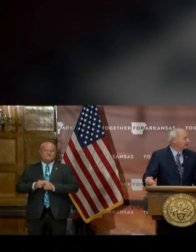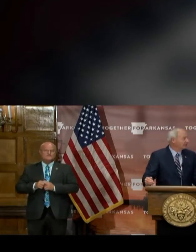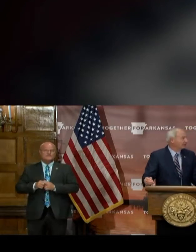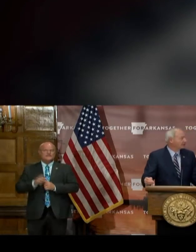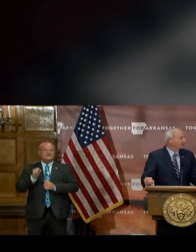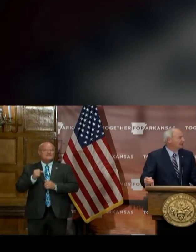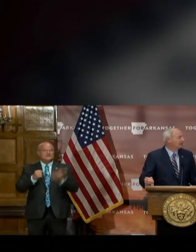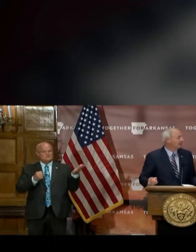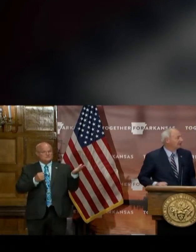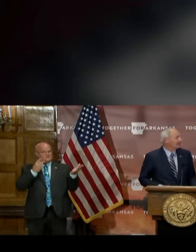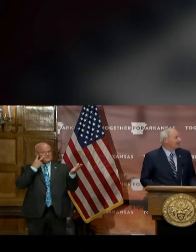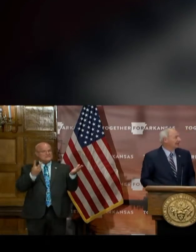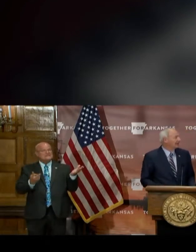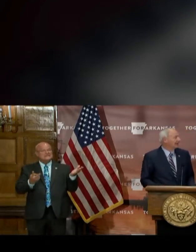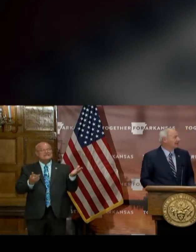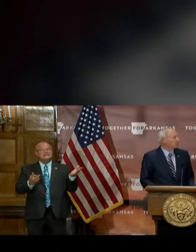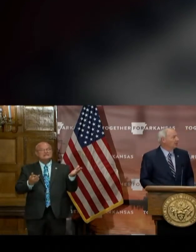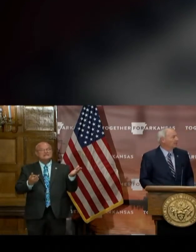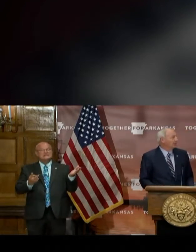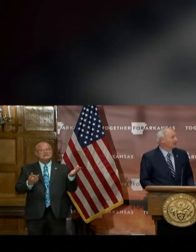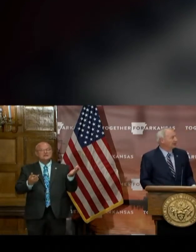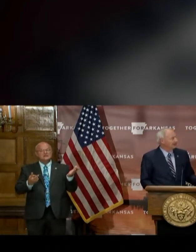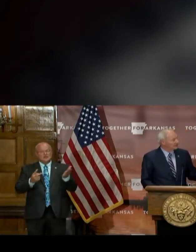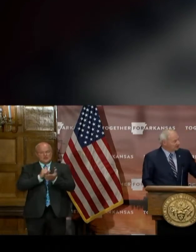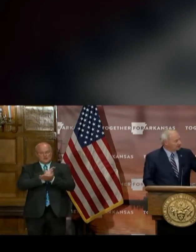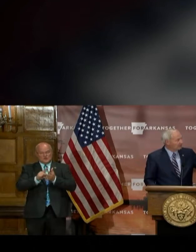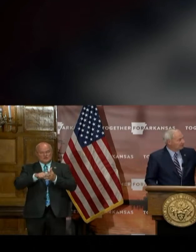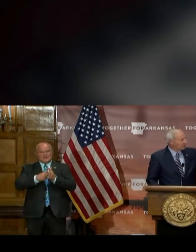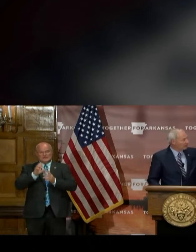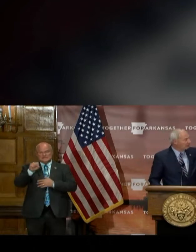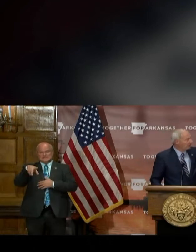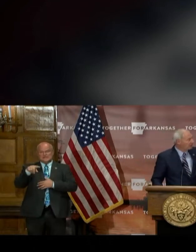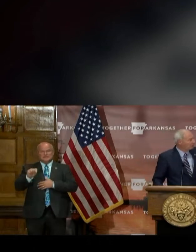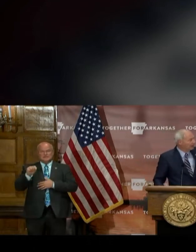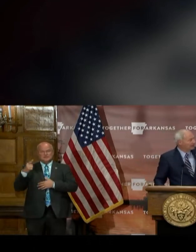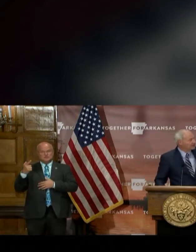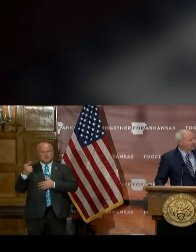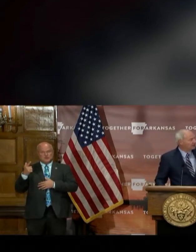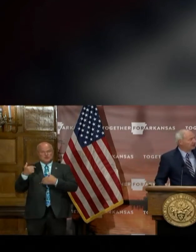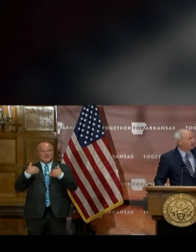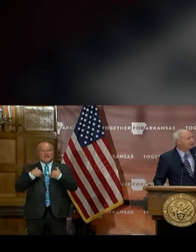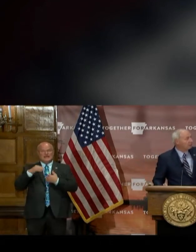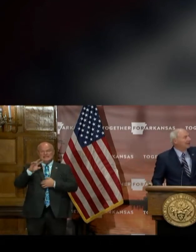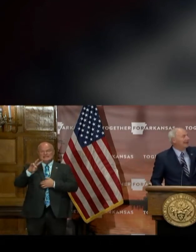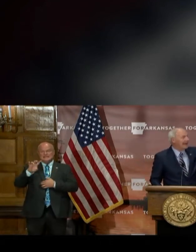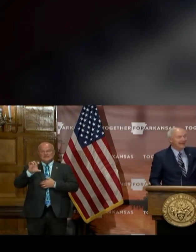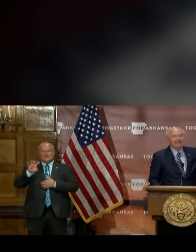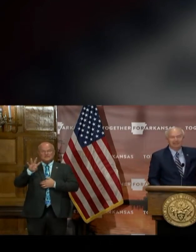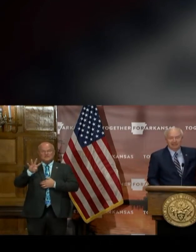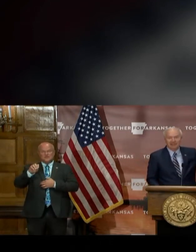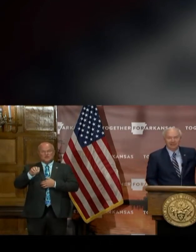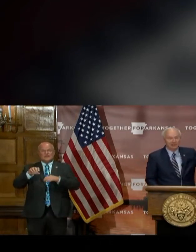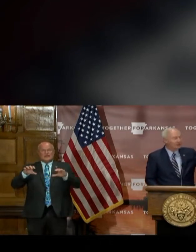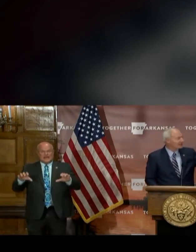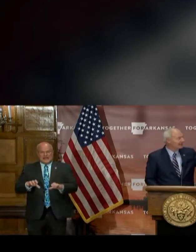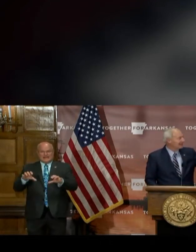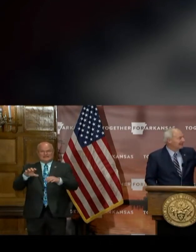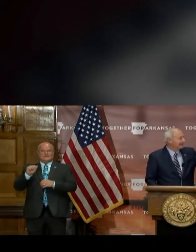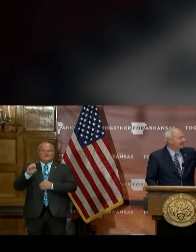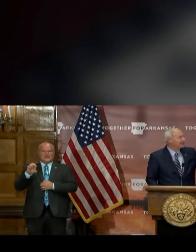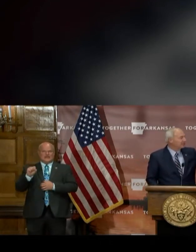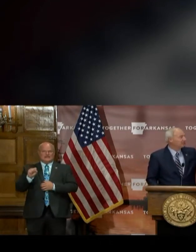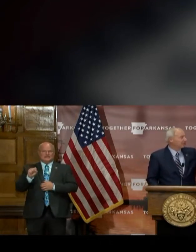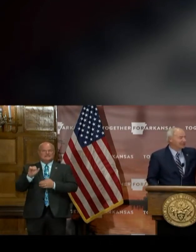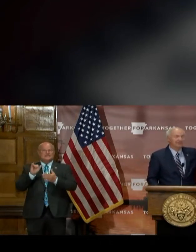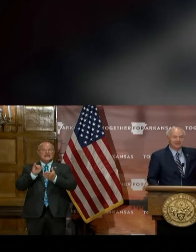And so you can see here that the week beginning September 21, we had 740 active cases,